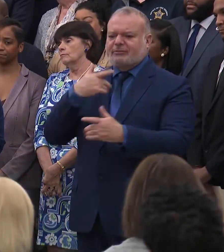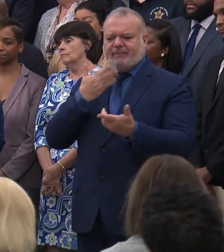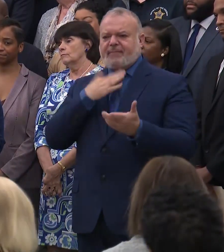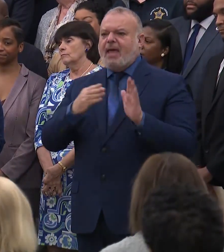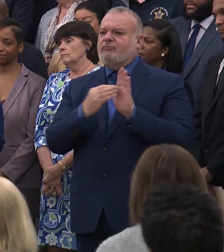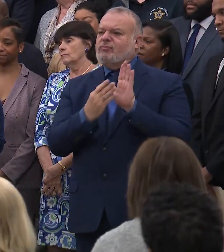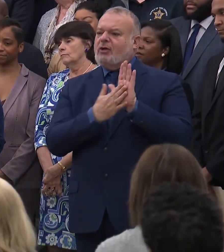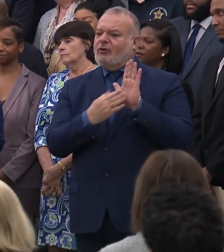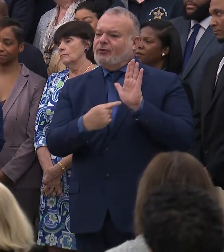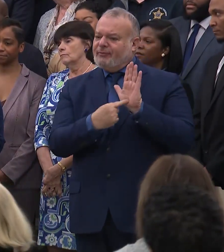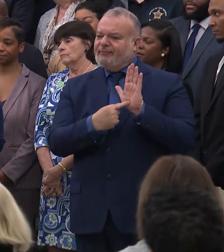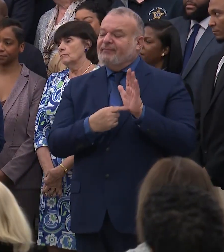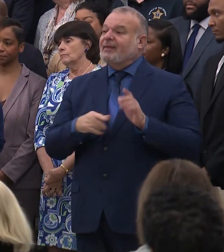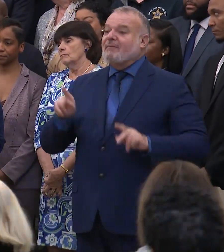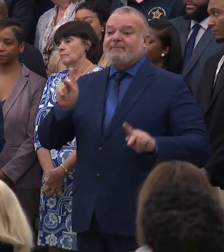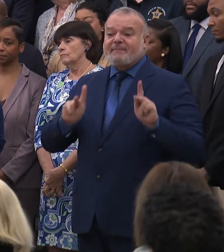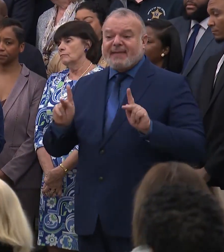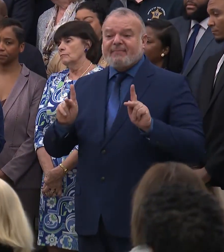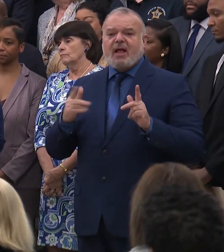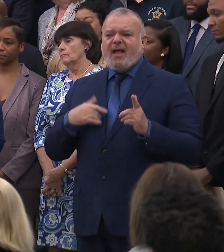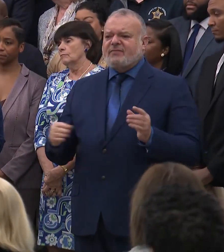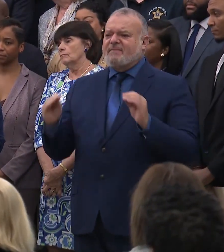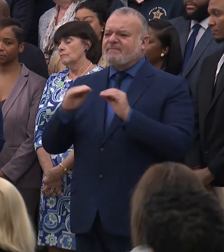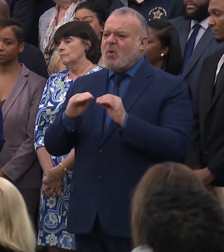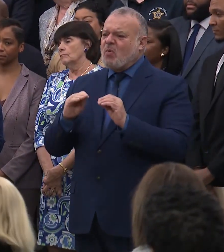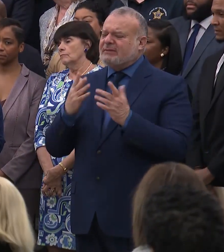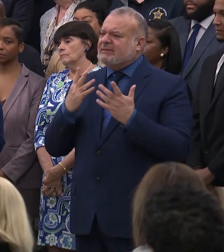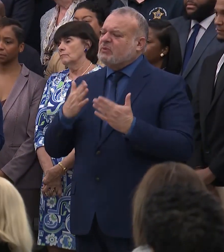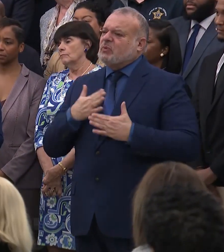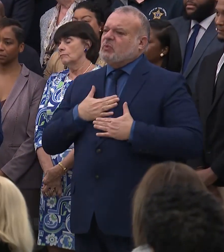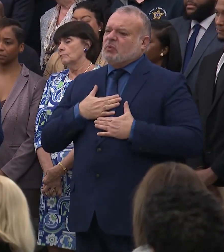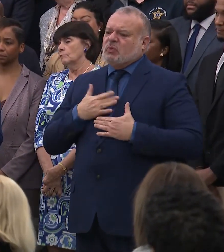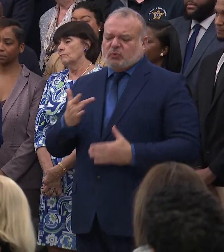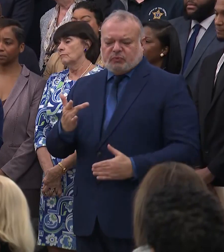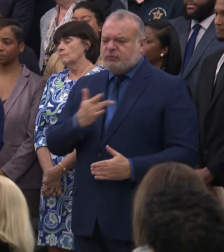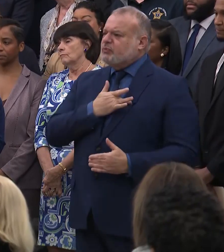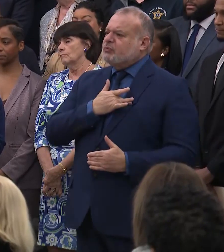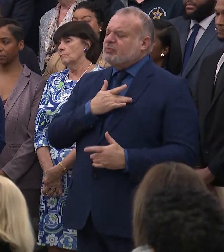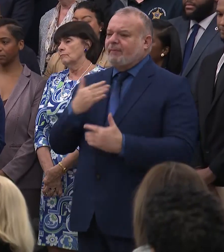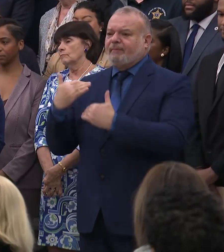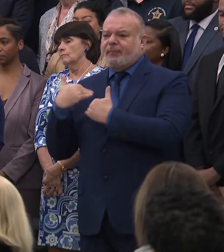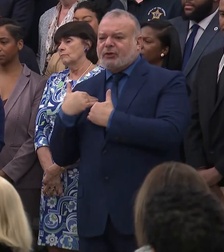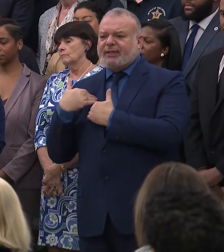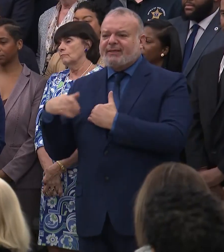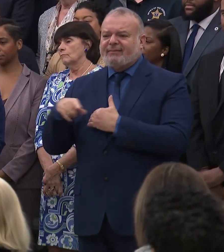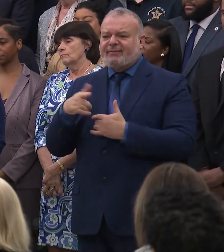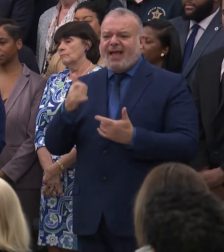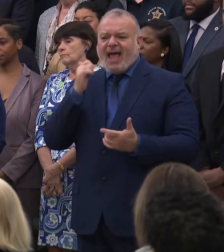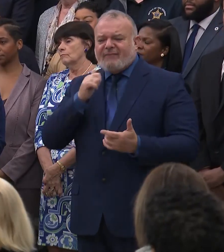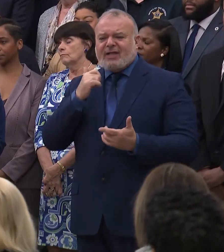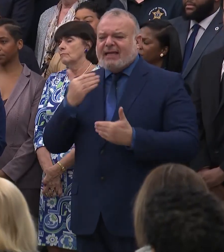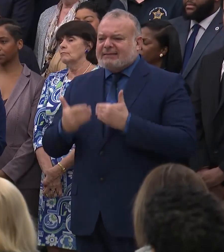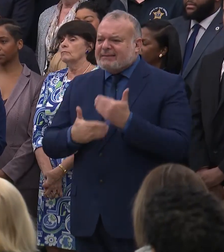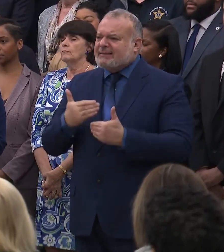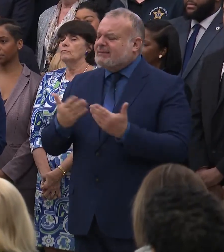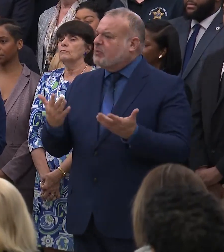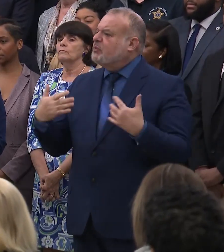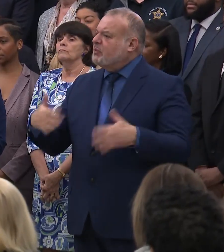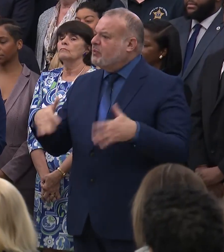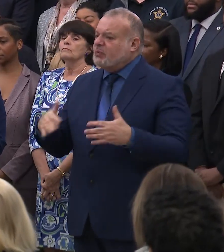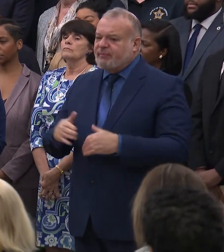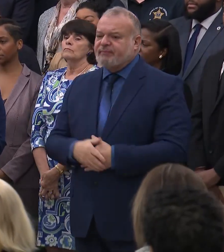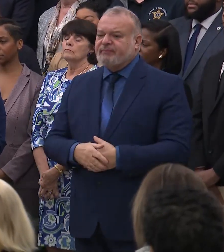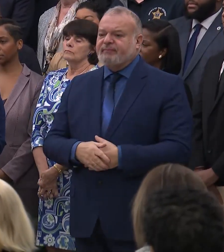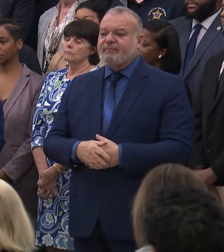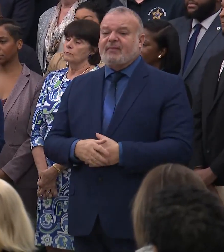also simply more than that, a difficult memory, a burden, something they live with every day. All for doing